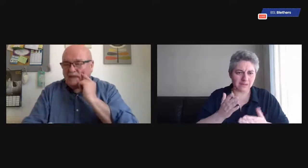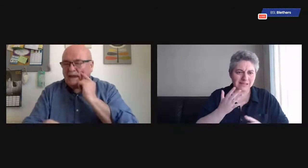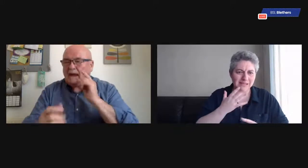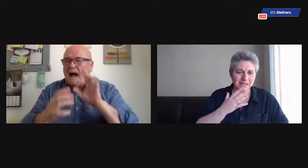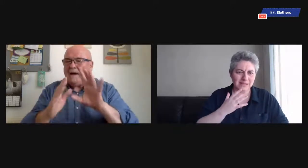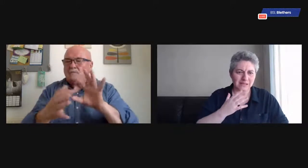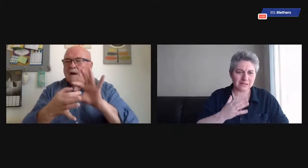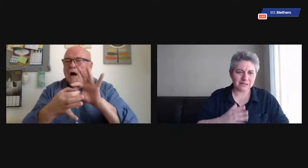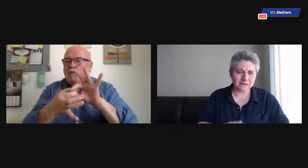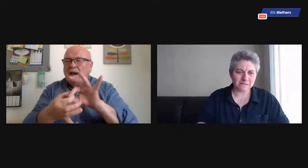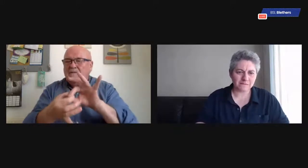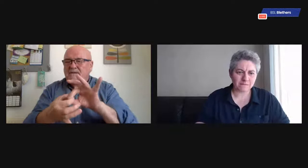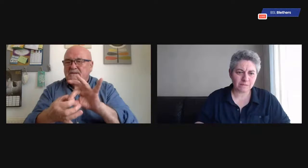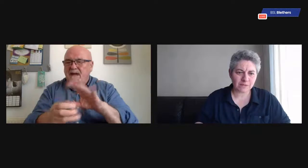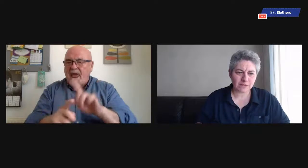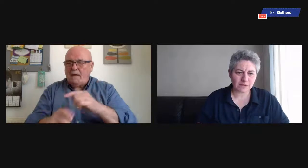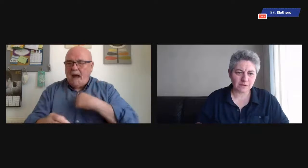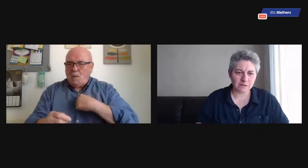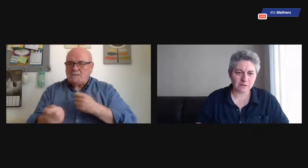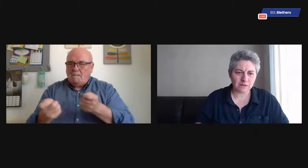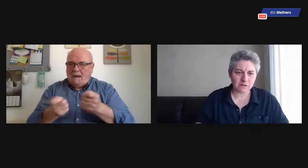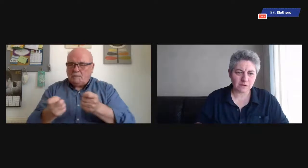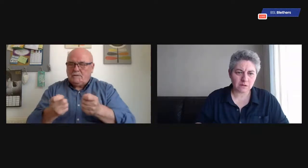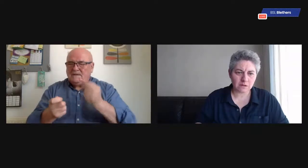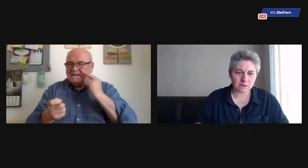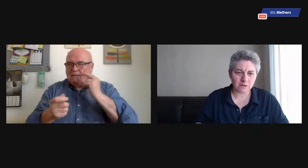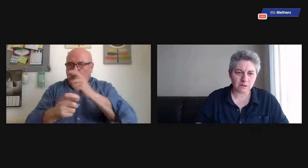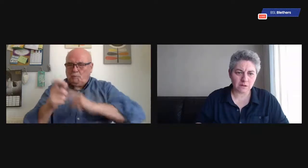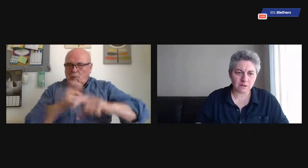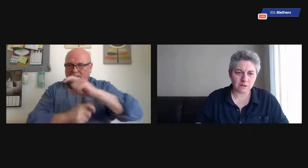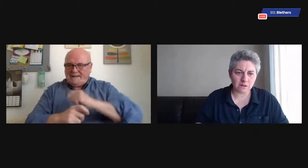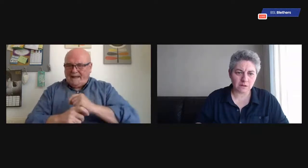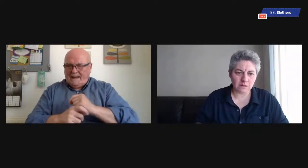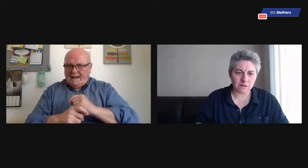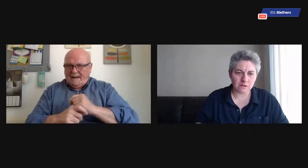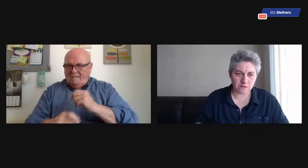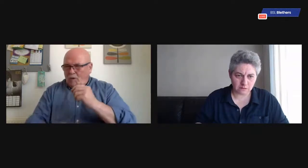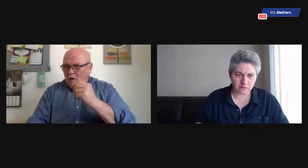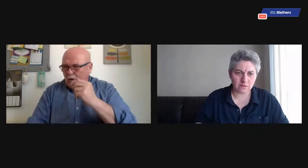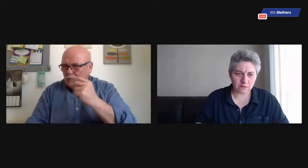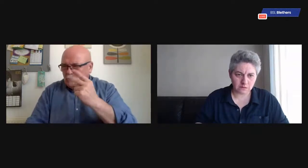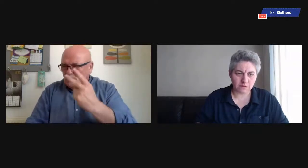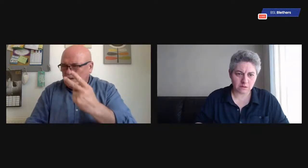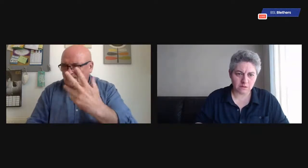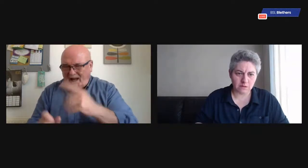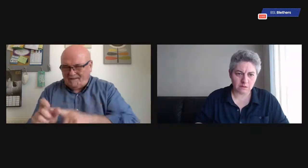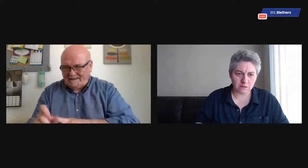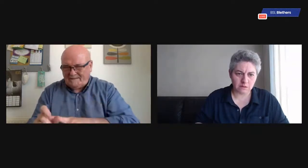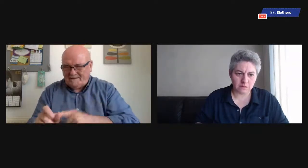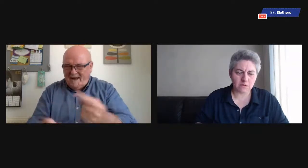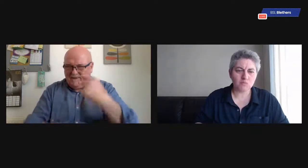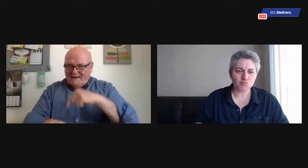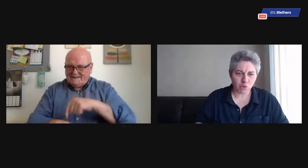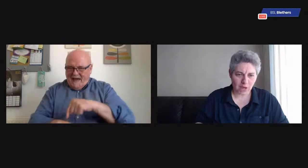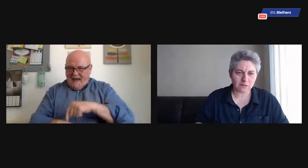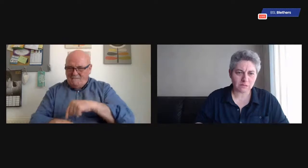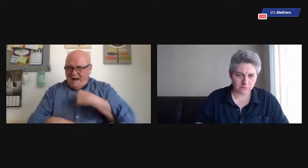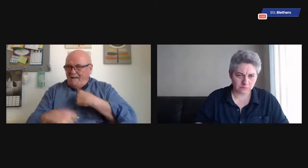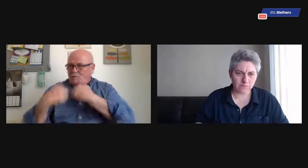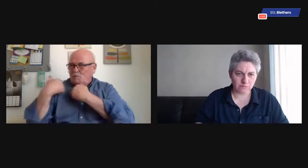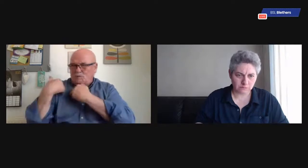but now it's much more difficult. Well, I